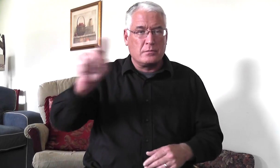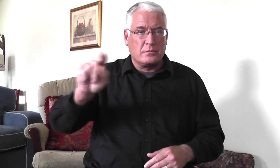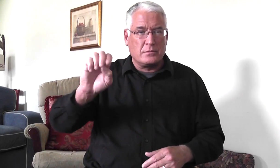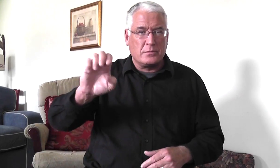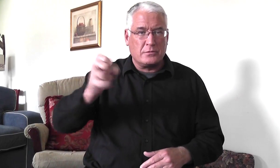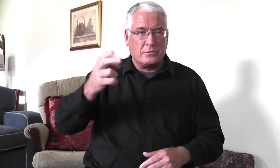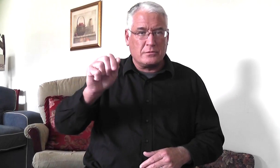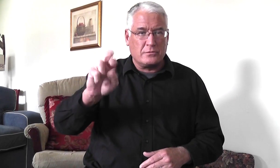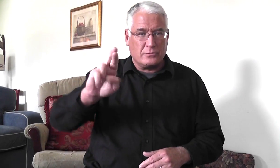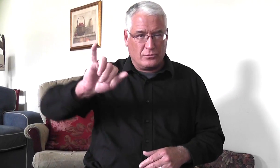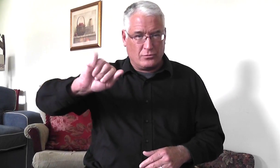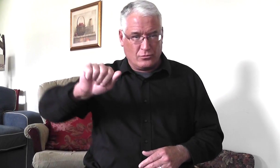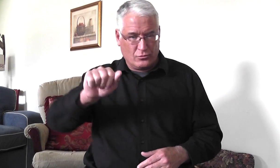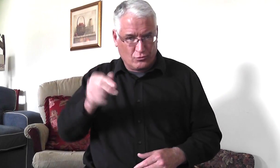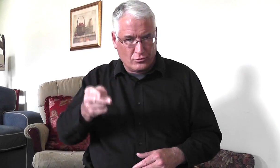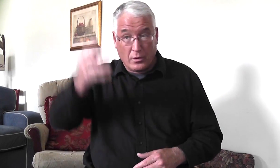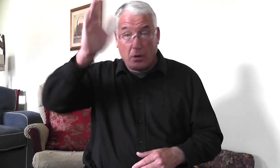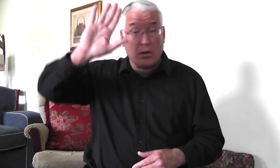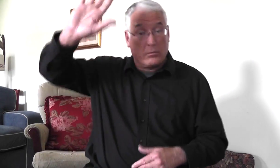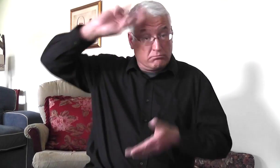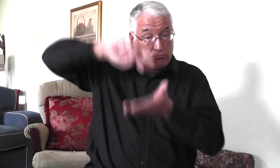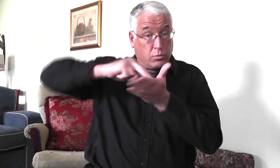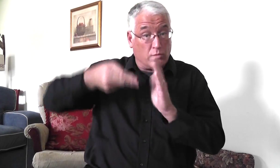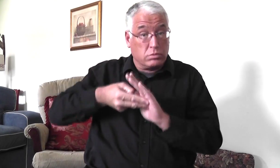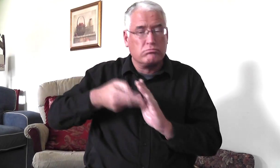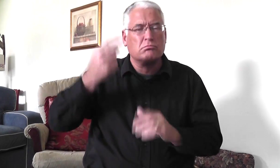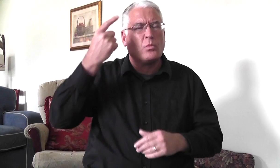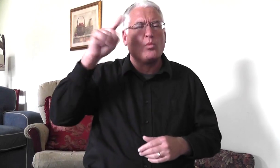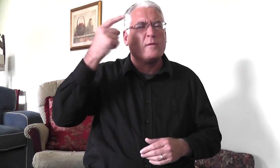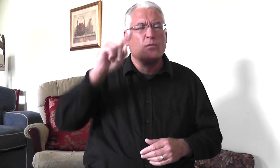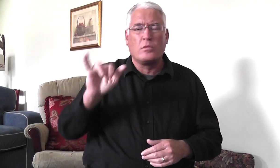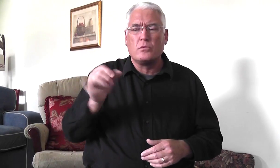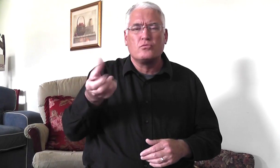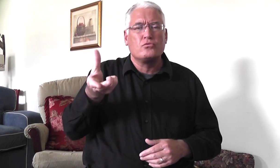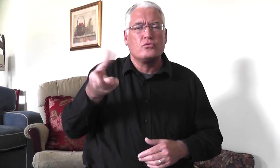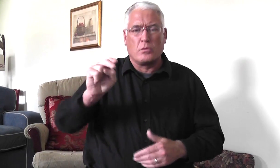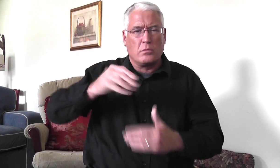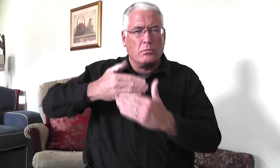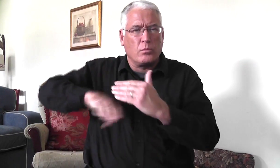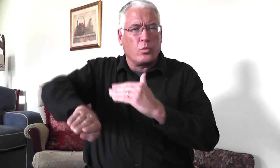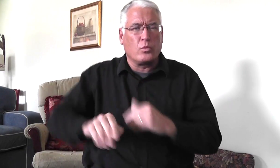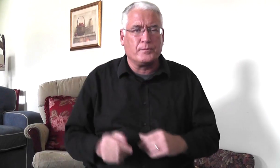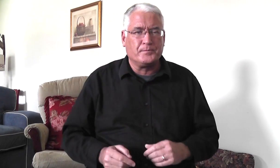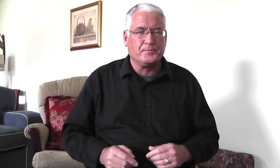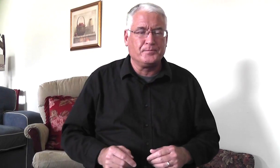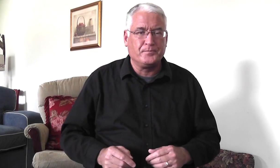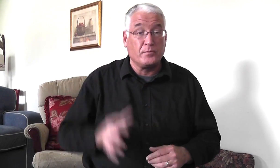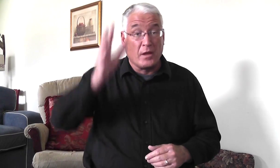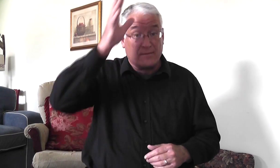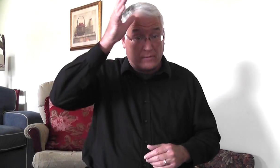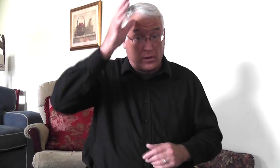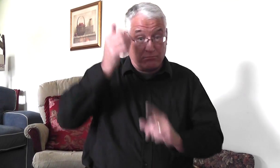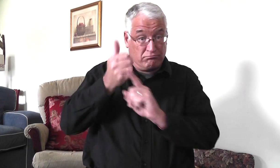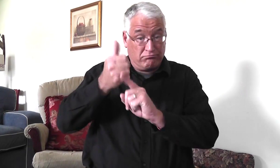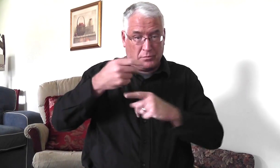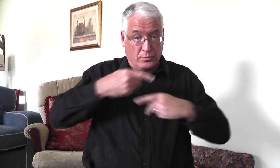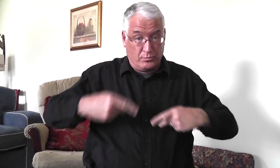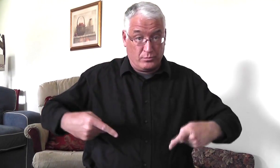father, who was named Zechariah. And what did he go to him for before he was born also?